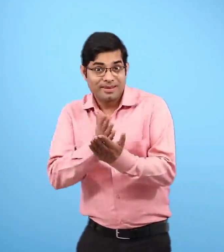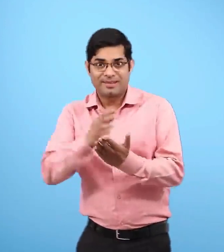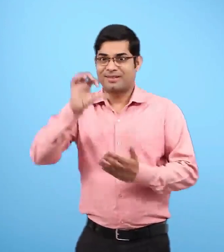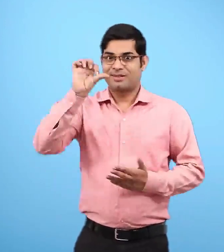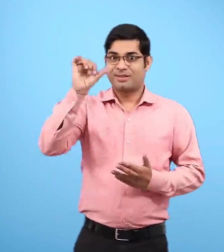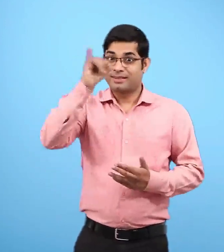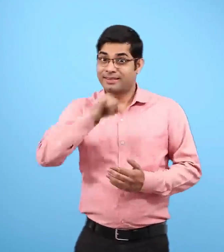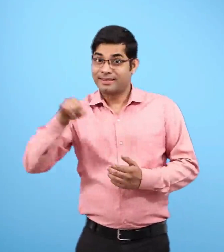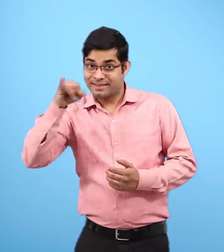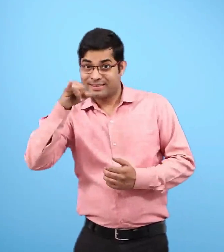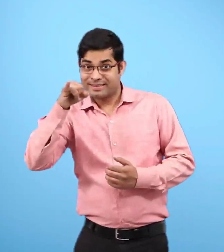Page 96.